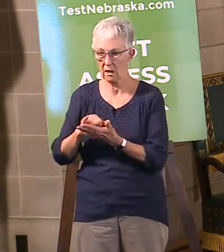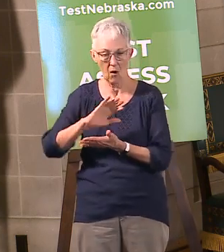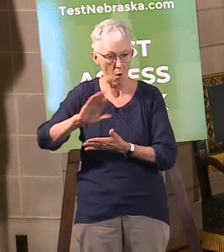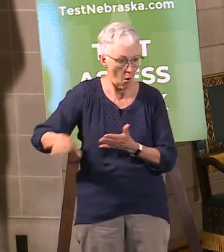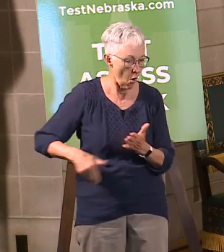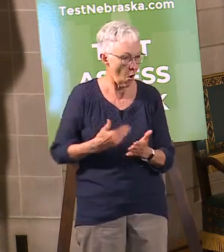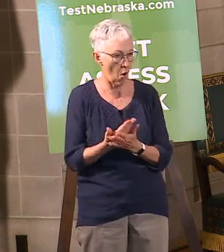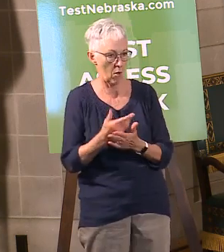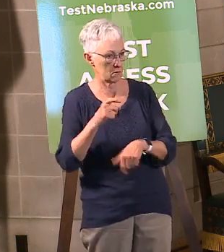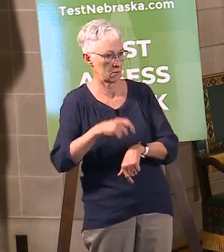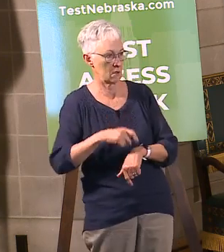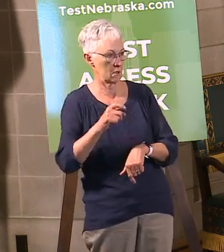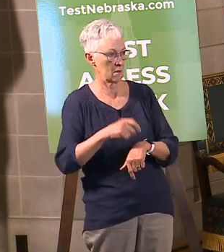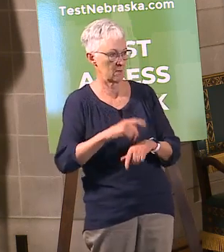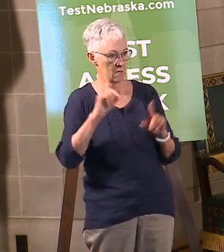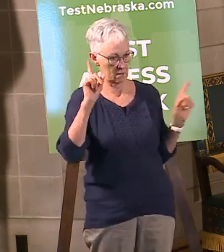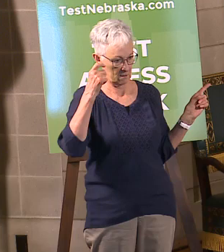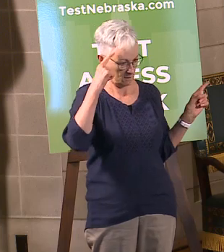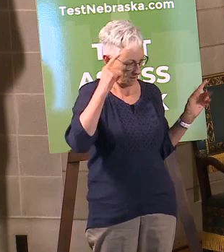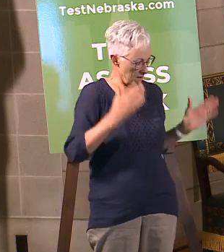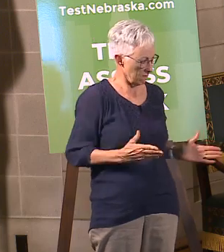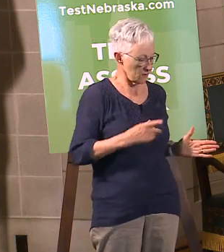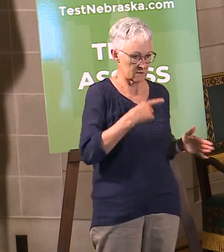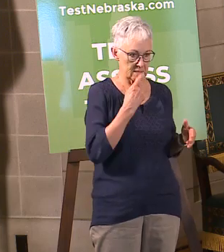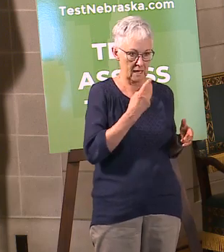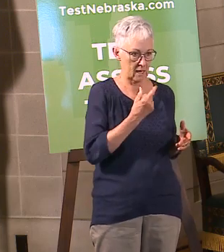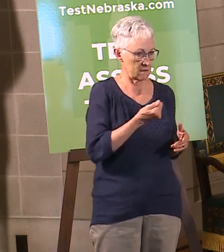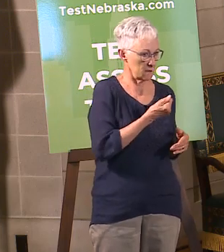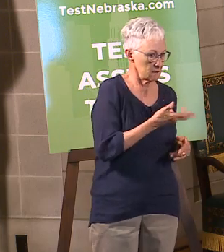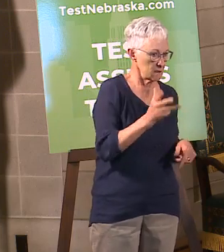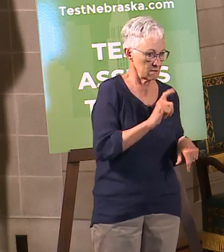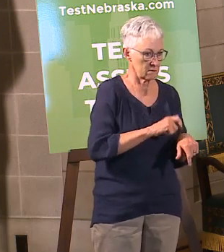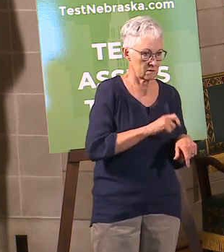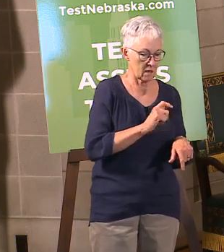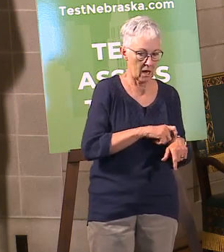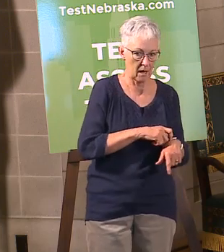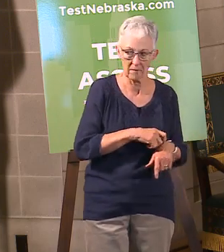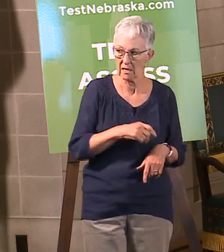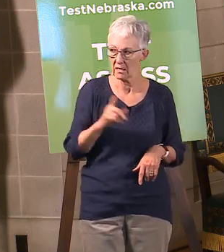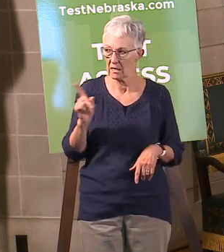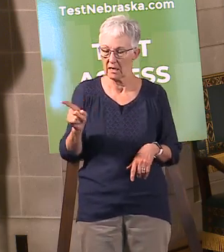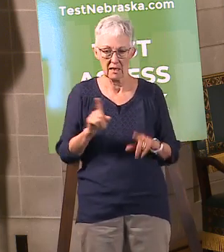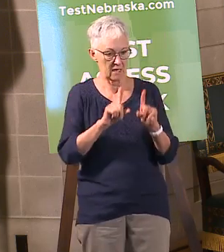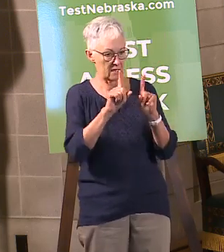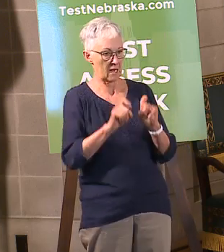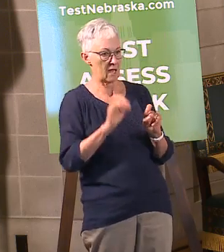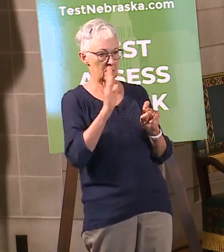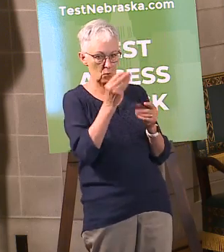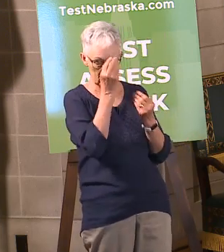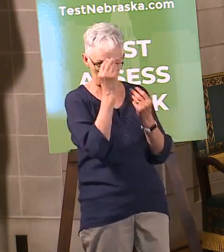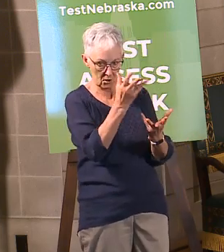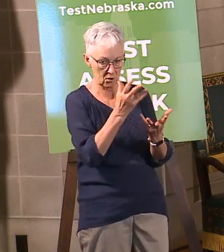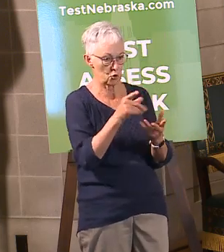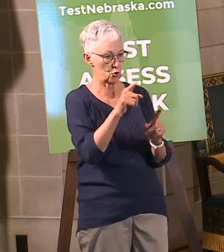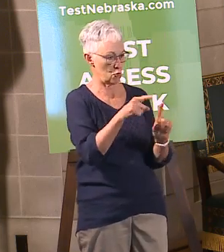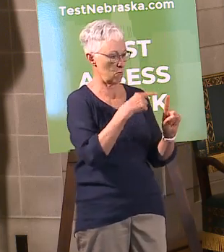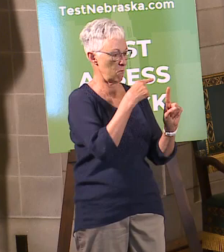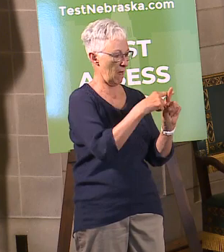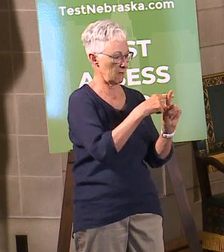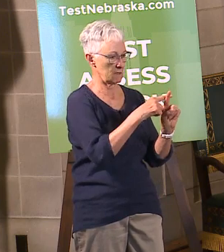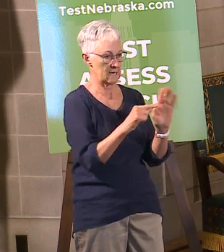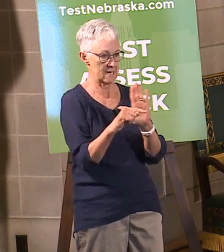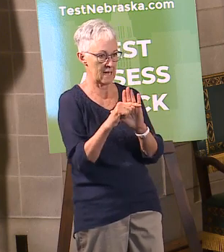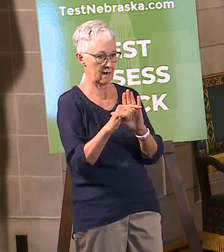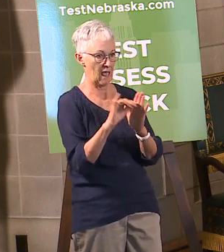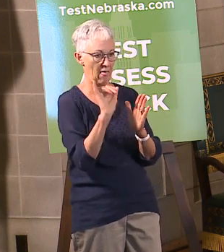as the governor said multiple times, and Becky's mentioned today, a test just tells you whether you're positive or negative at that point